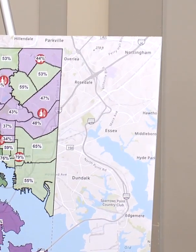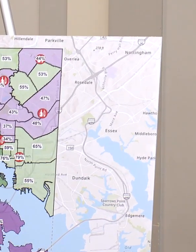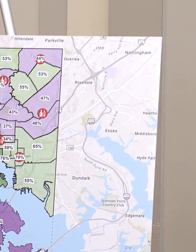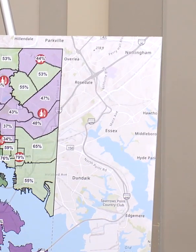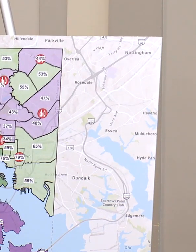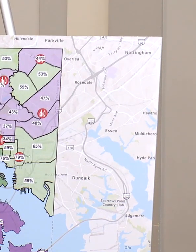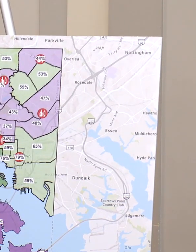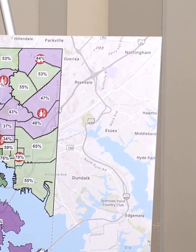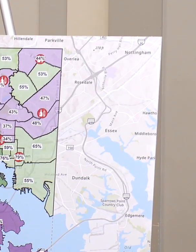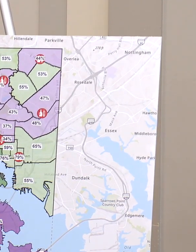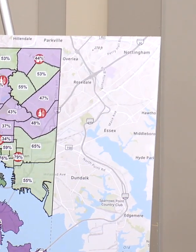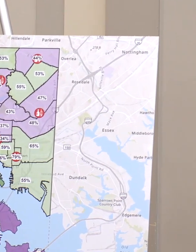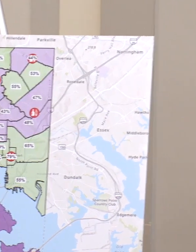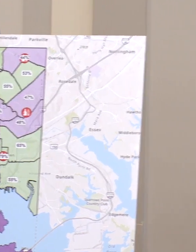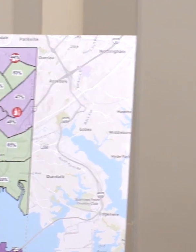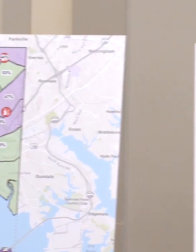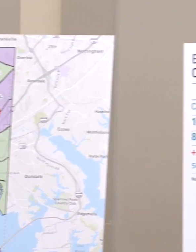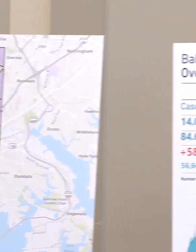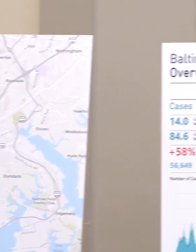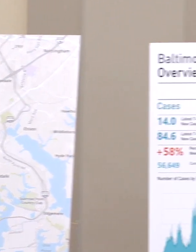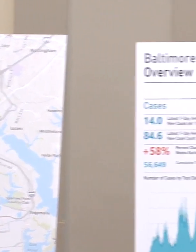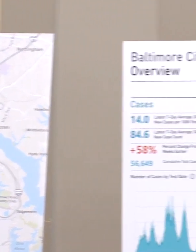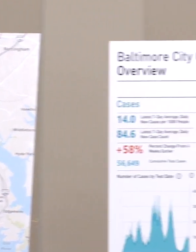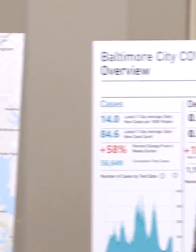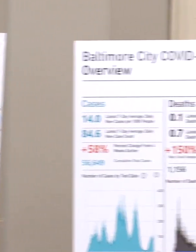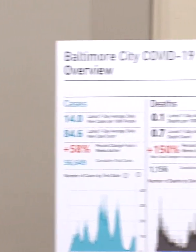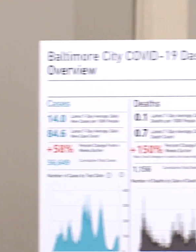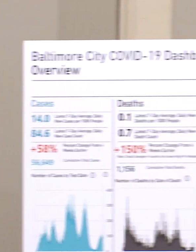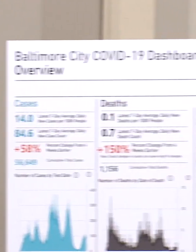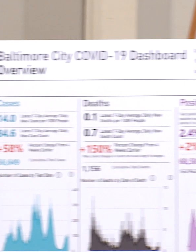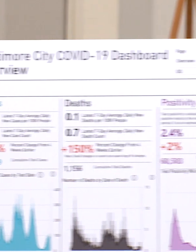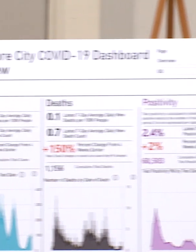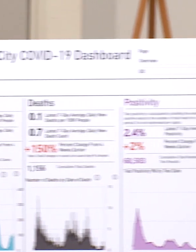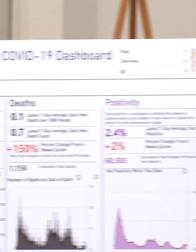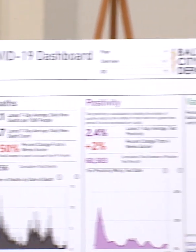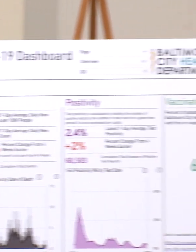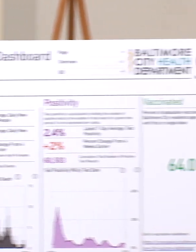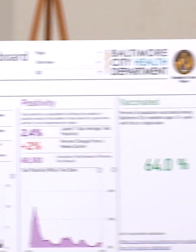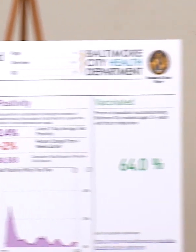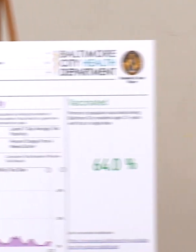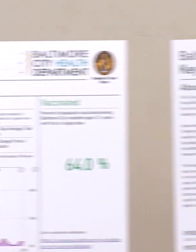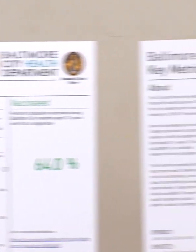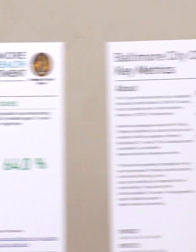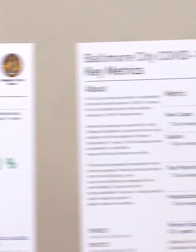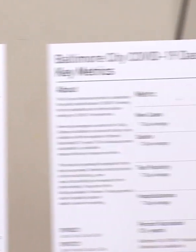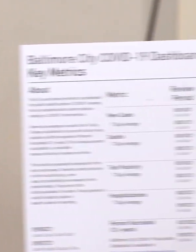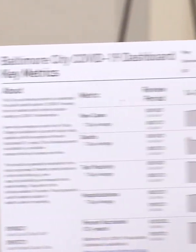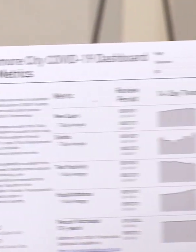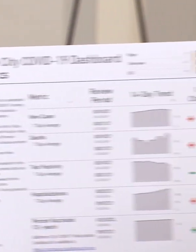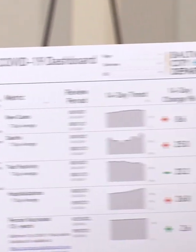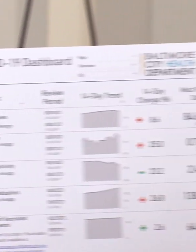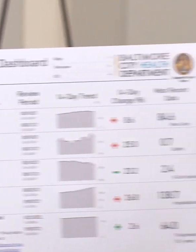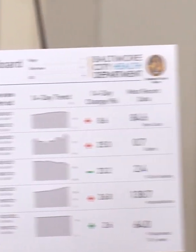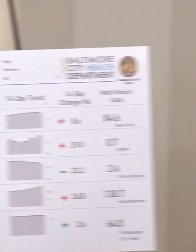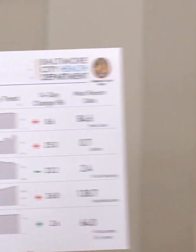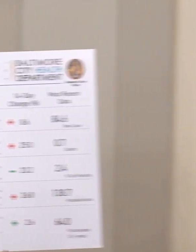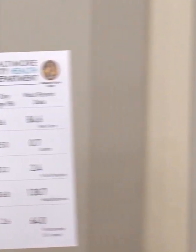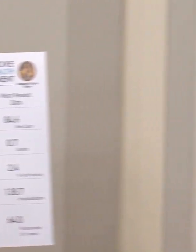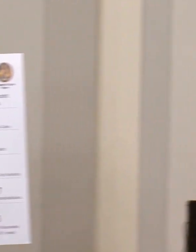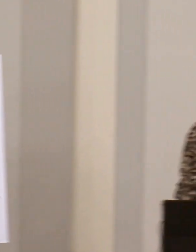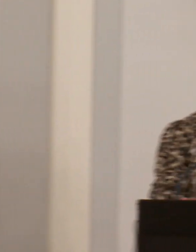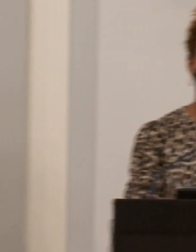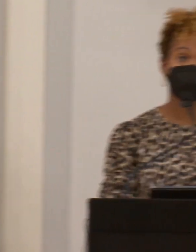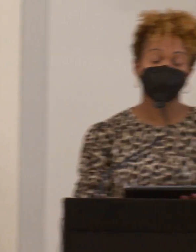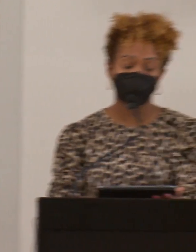time includes everyone over the age of 12 here in the city. This update to the dashboard also aligns with the CDC's COVID data